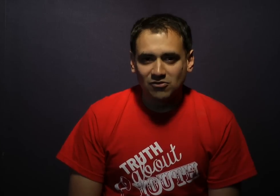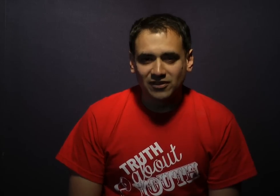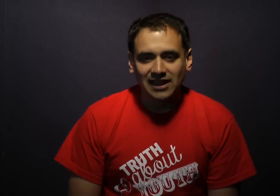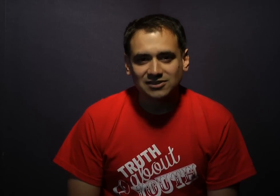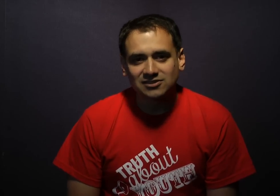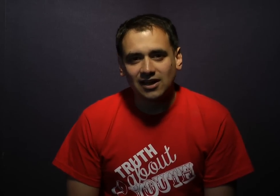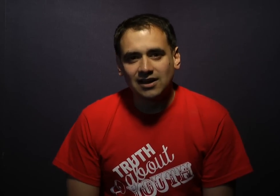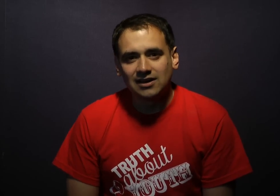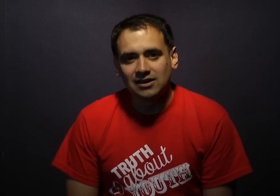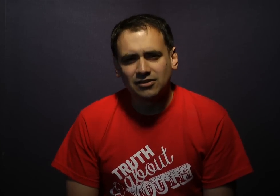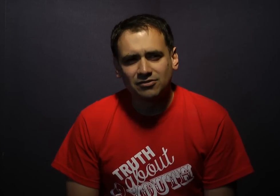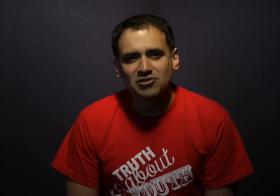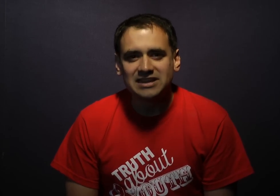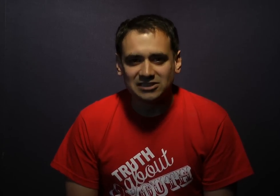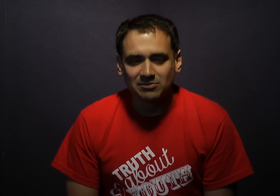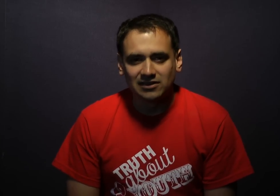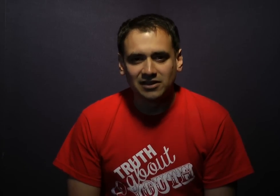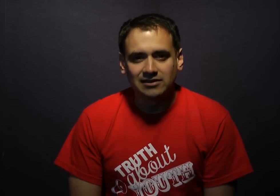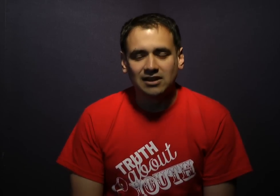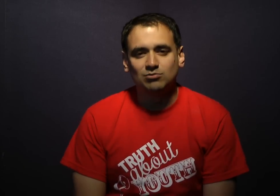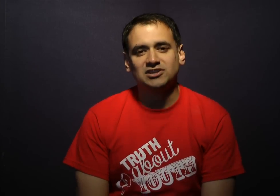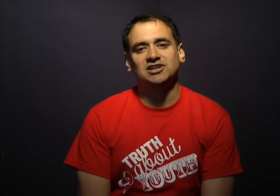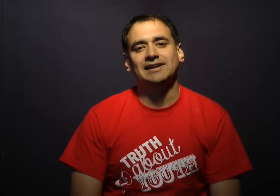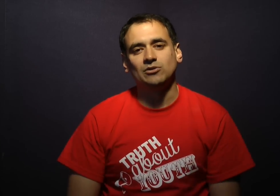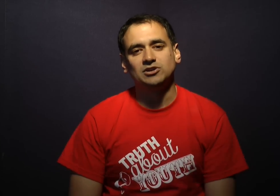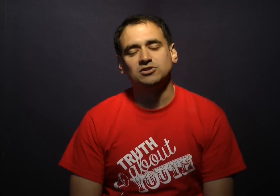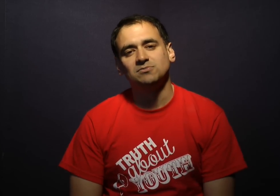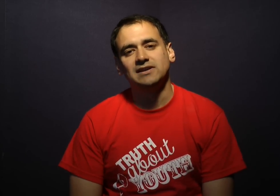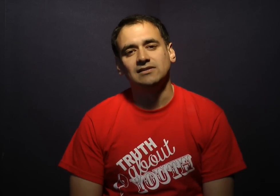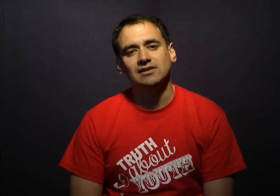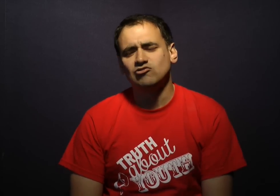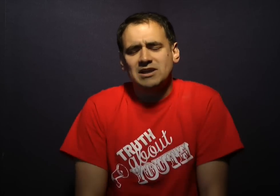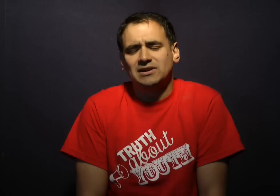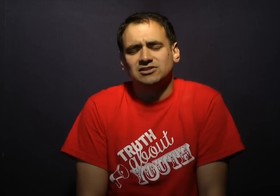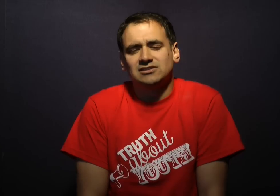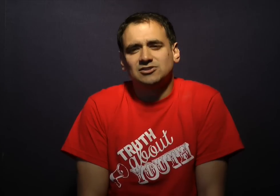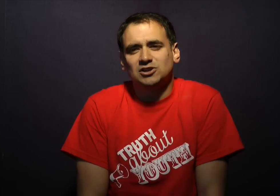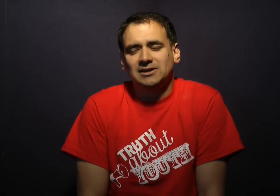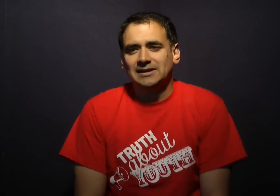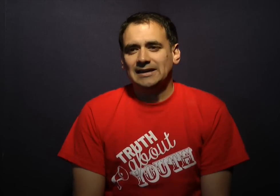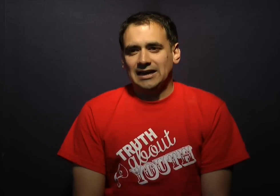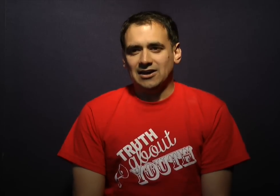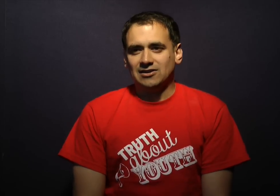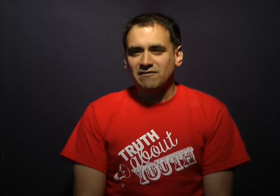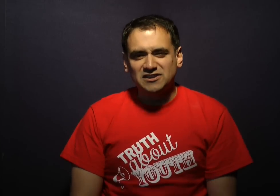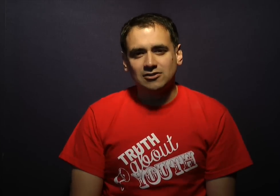So for the last 3 years I've been learning British Sign Language, which has been great because it's such a